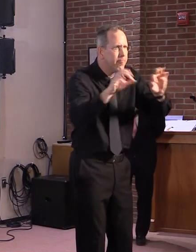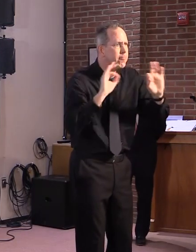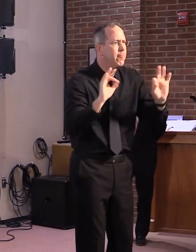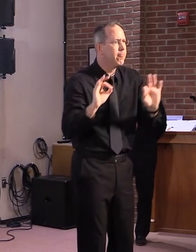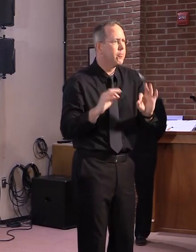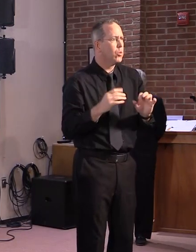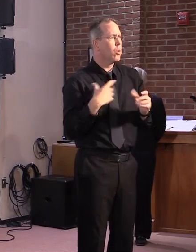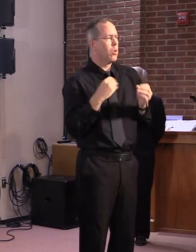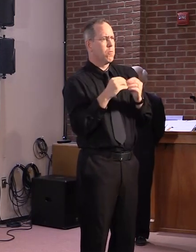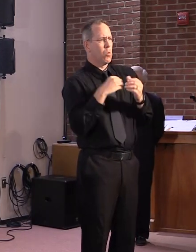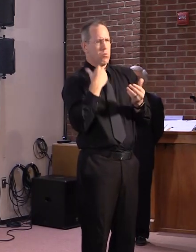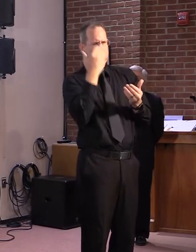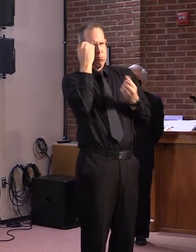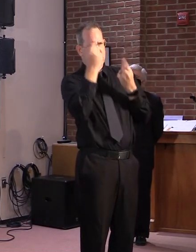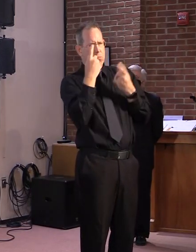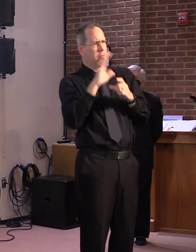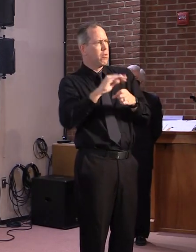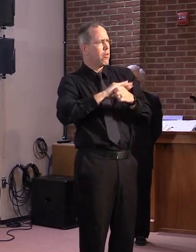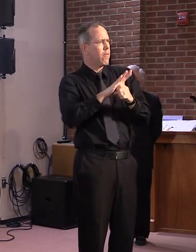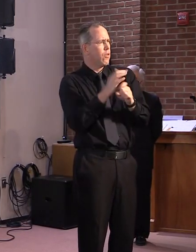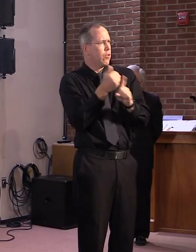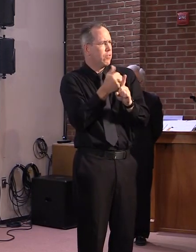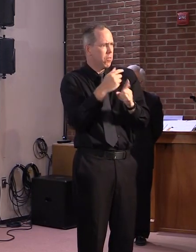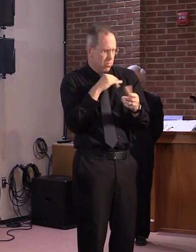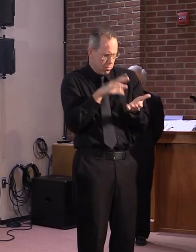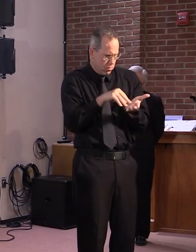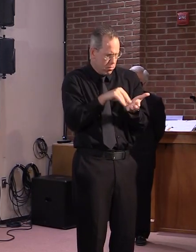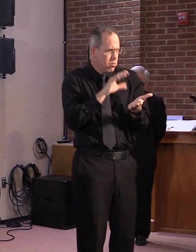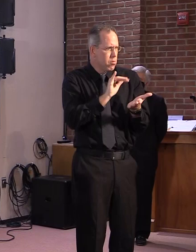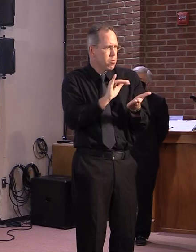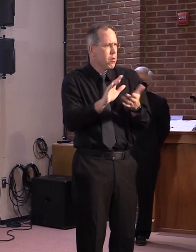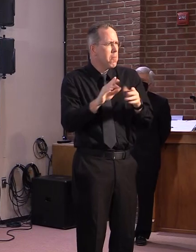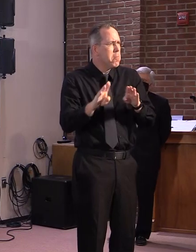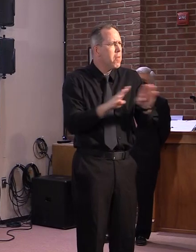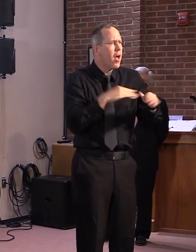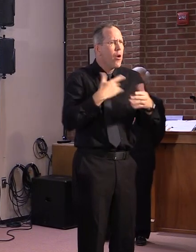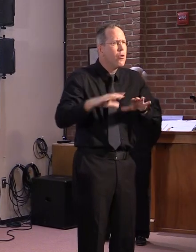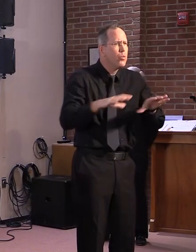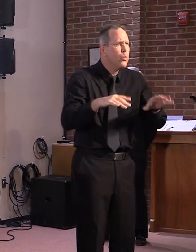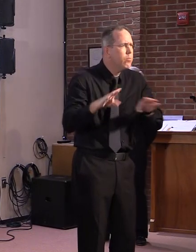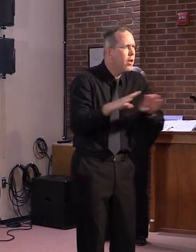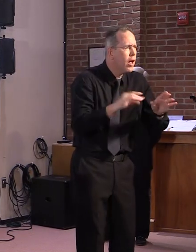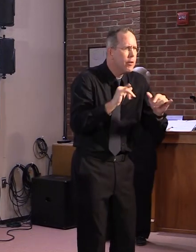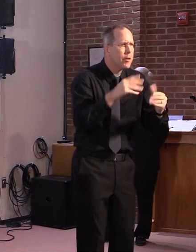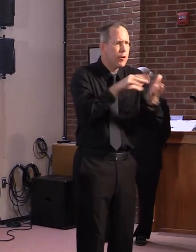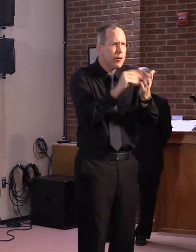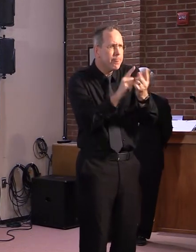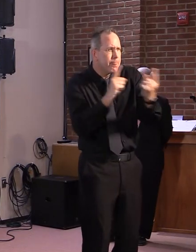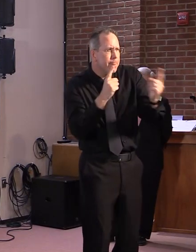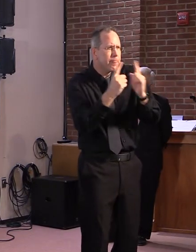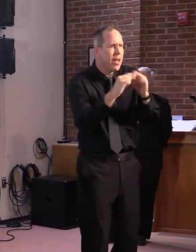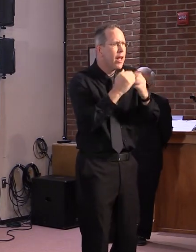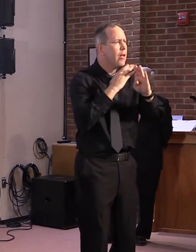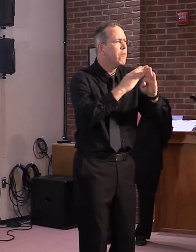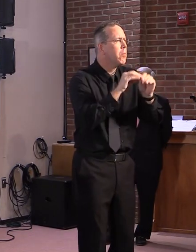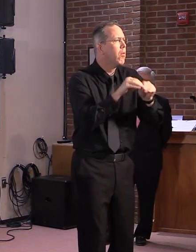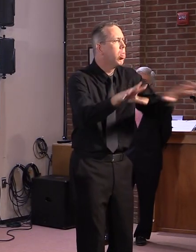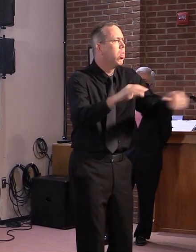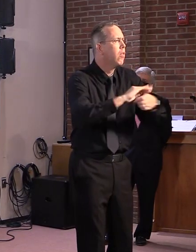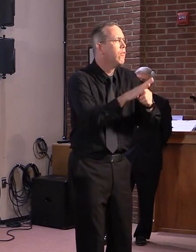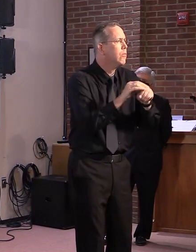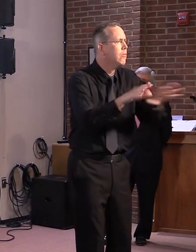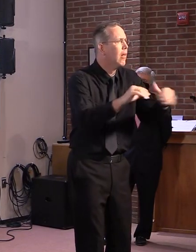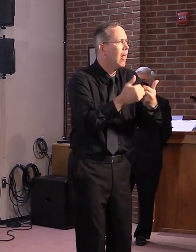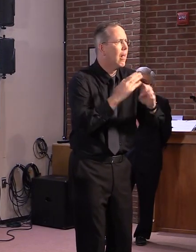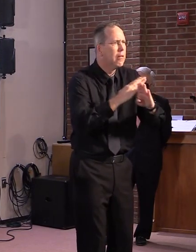been key, and the small things each of us can and must do to help limit the spread of this virus until a